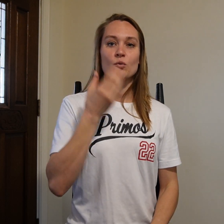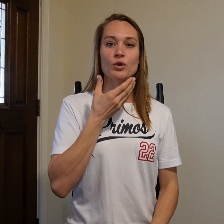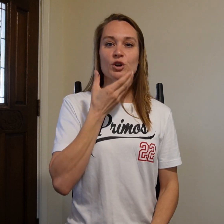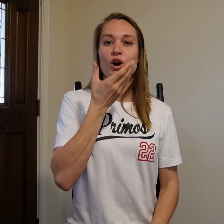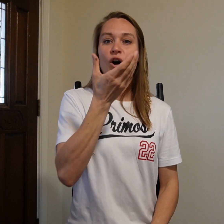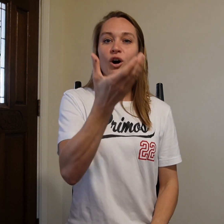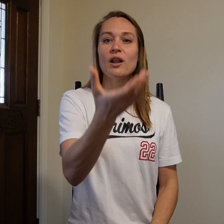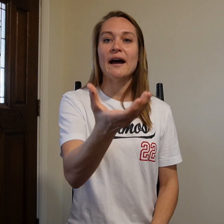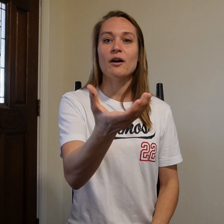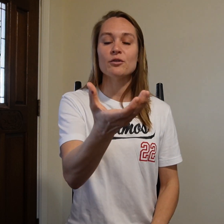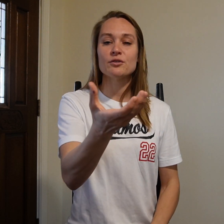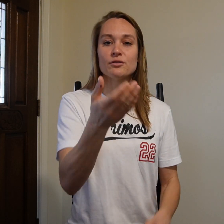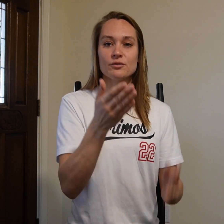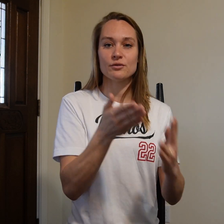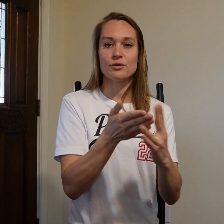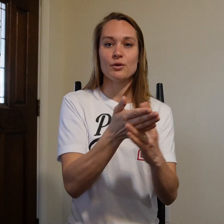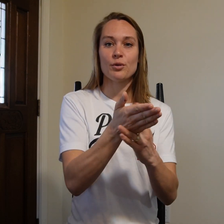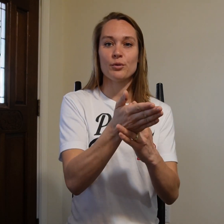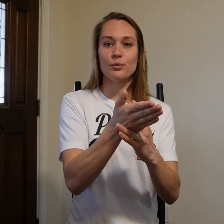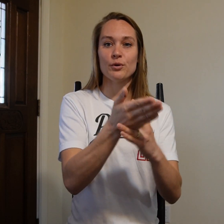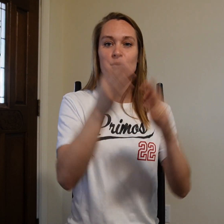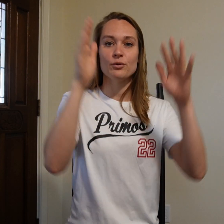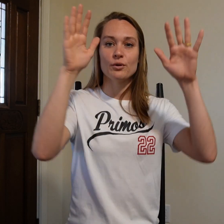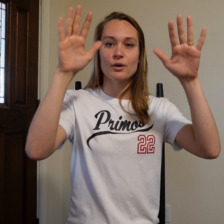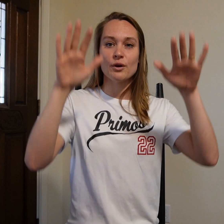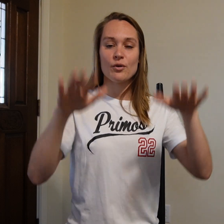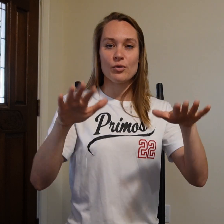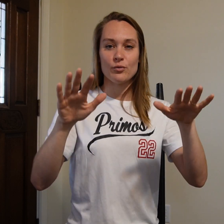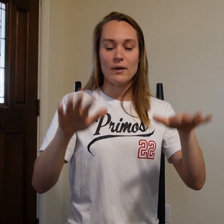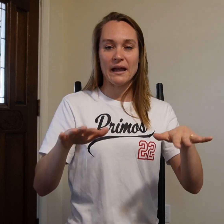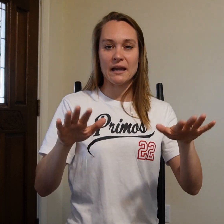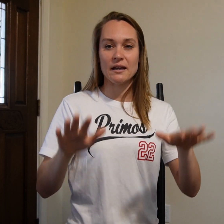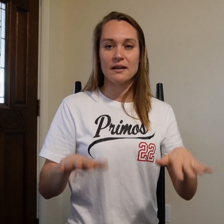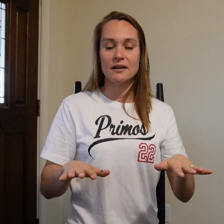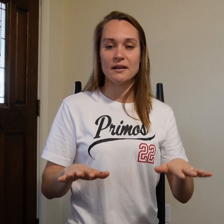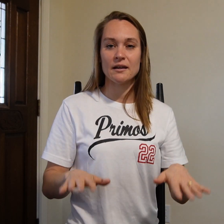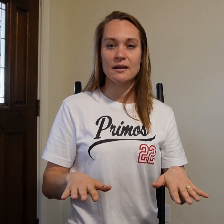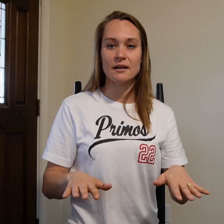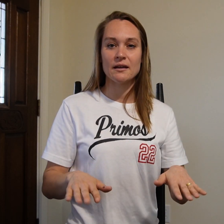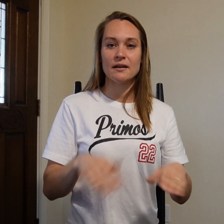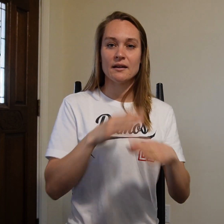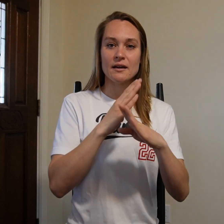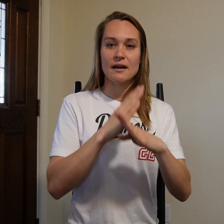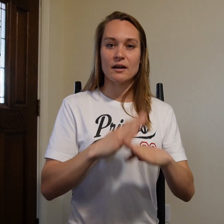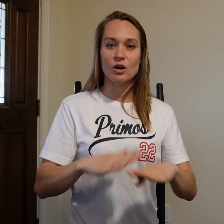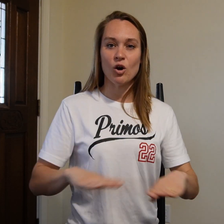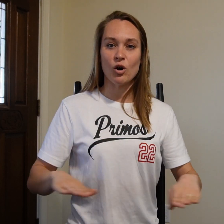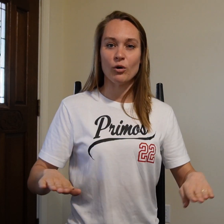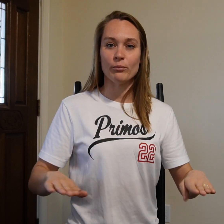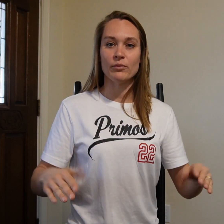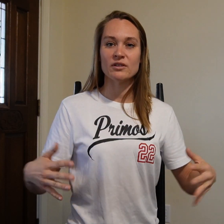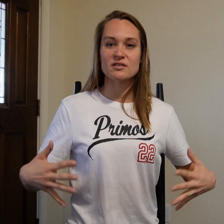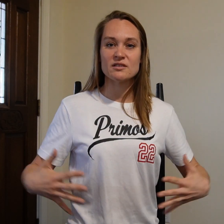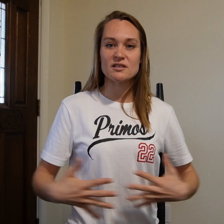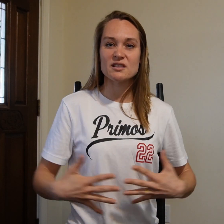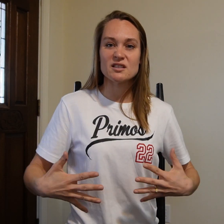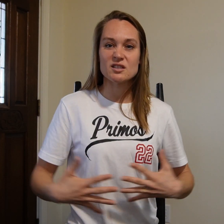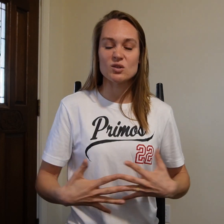would call out through the rain and calm the